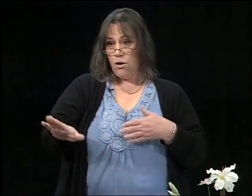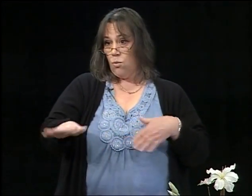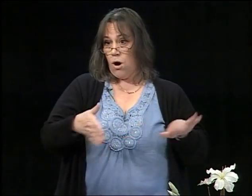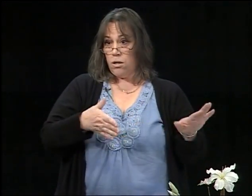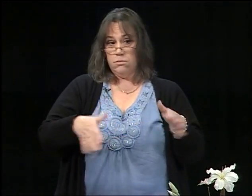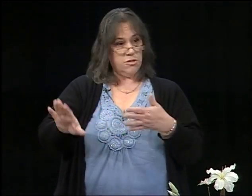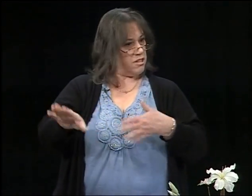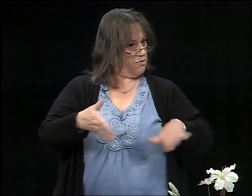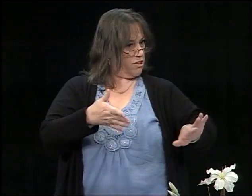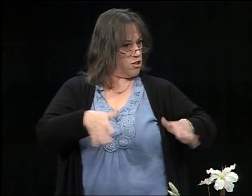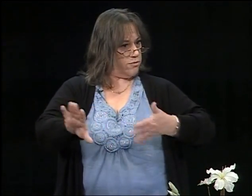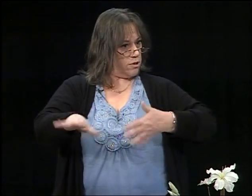Walk. It's like the feet shuffling.